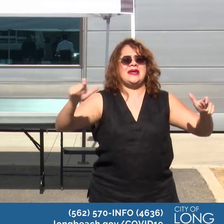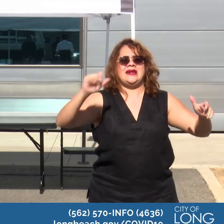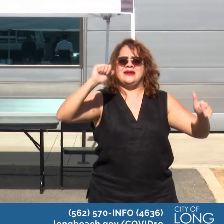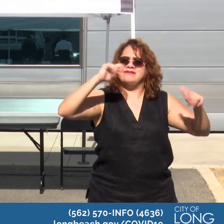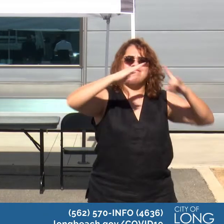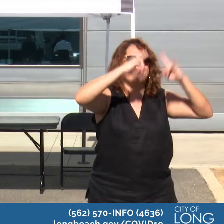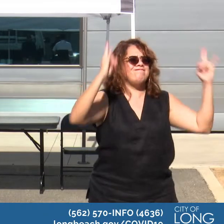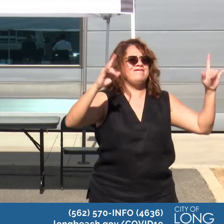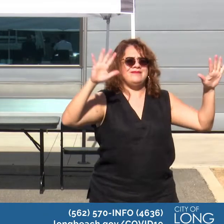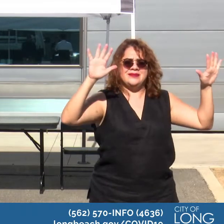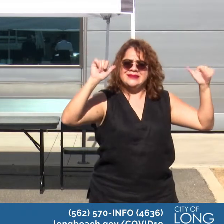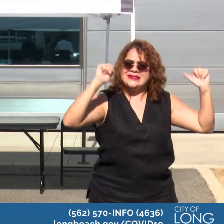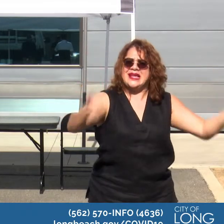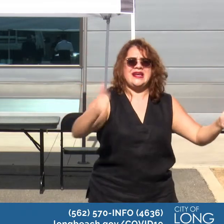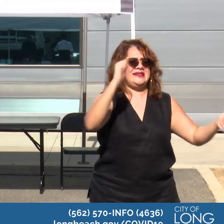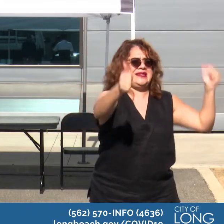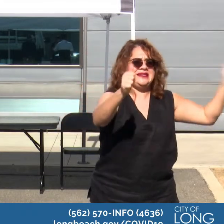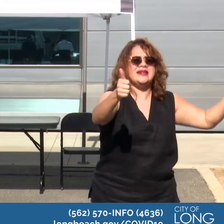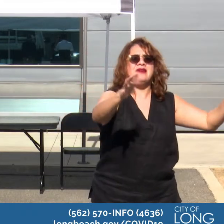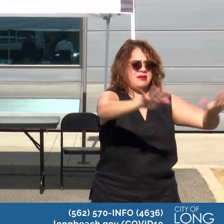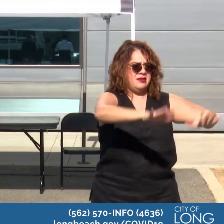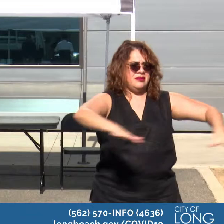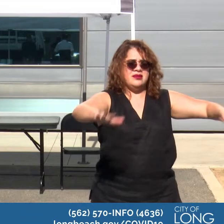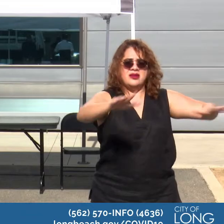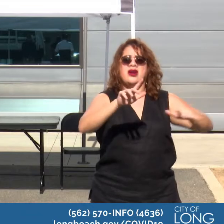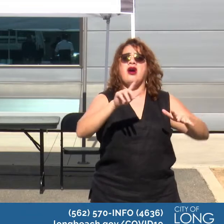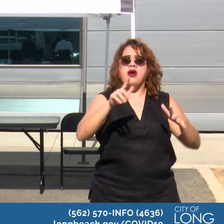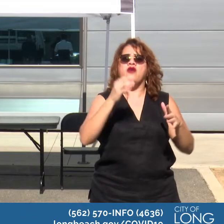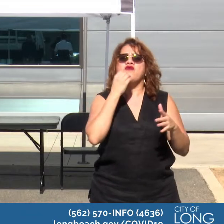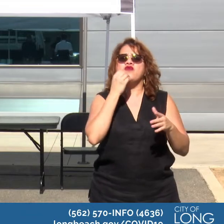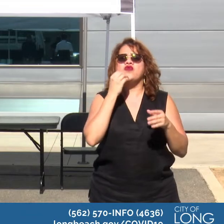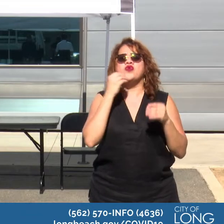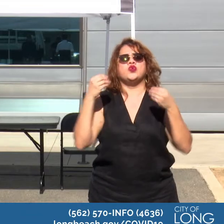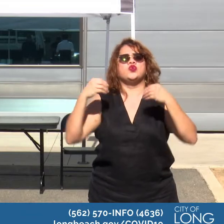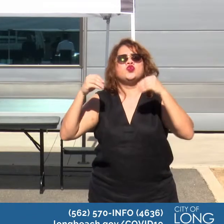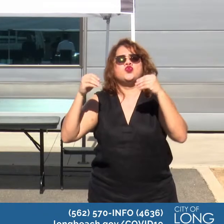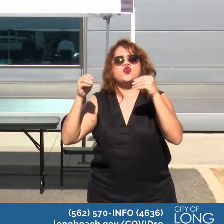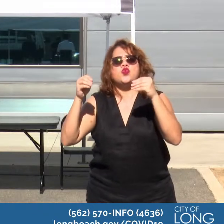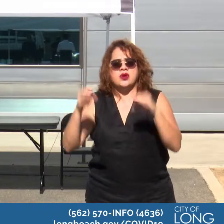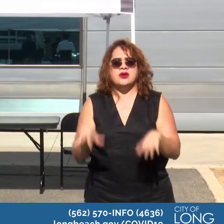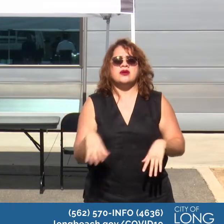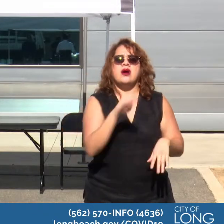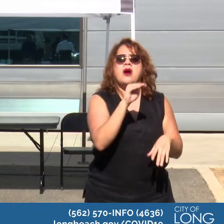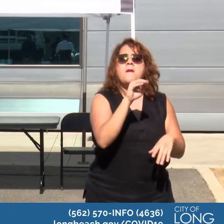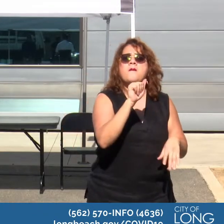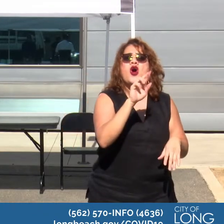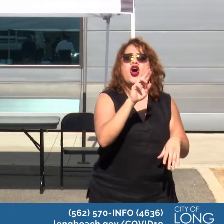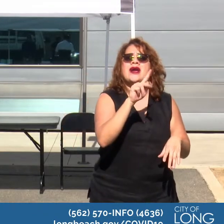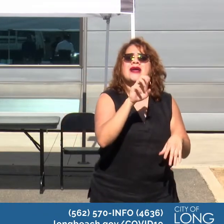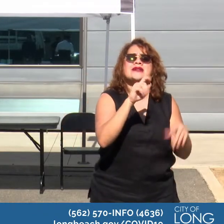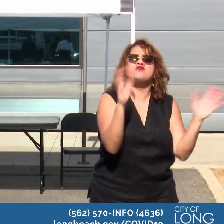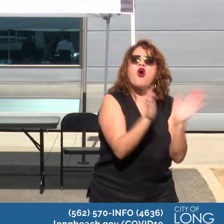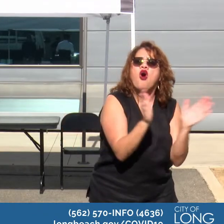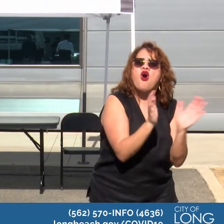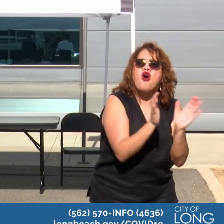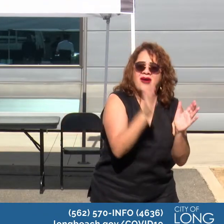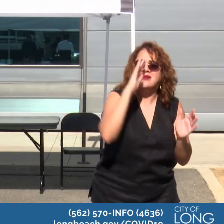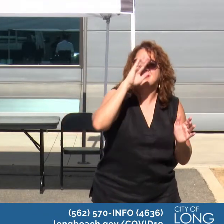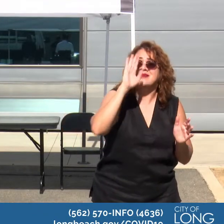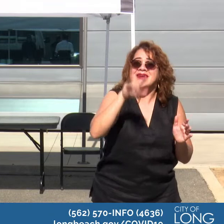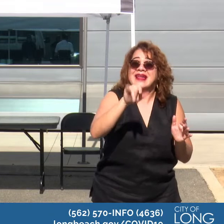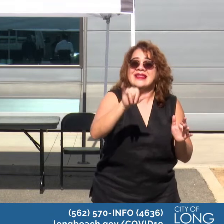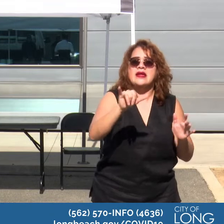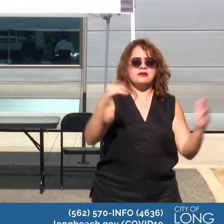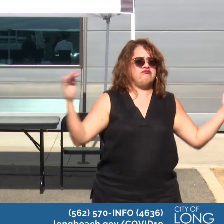at all of our local grocery stores and markets. You can now begin making these appointments by visiting the same email that I